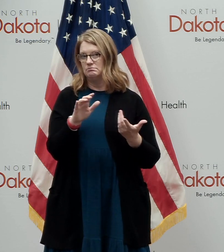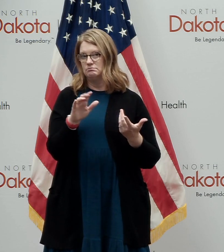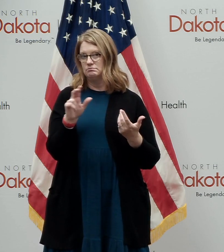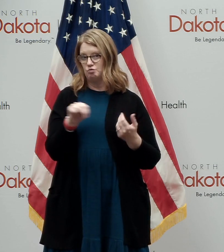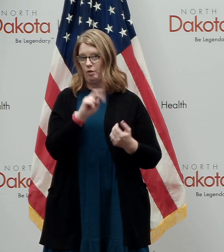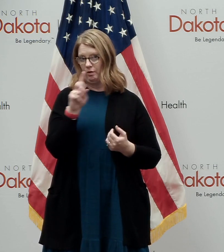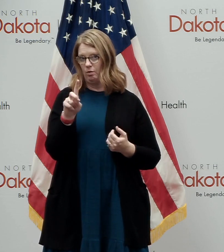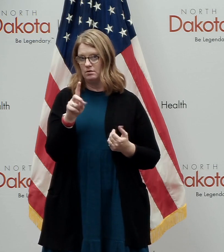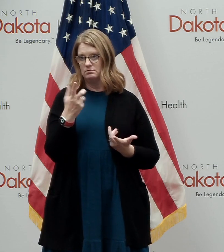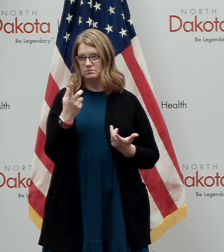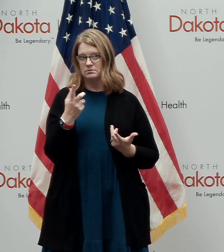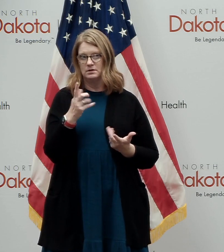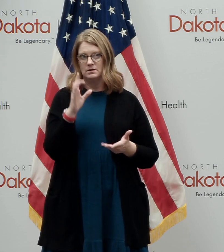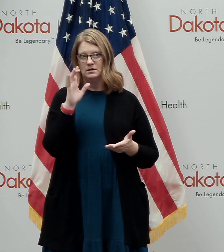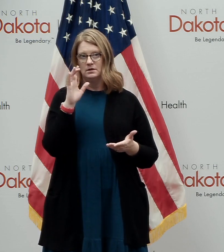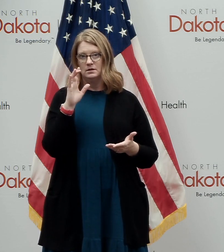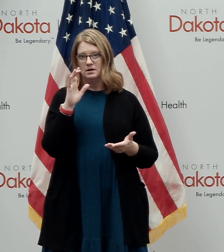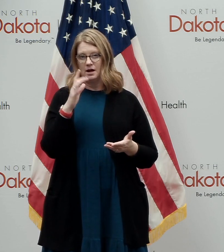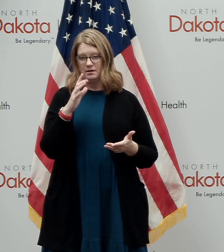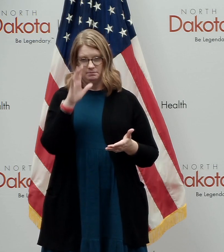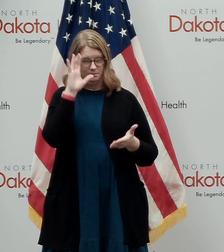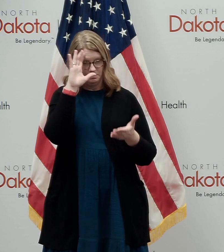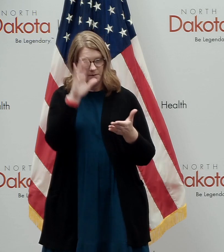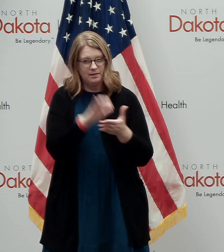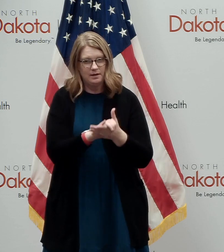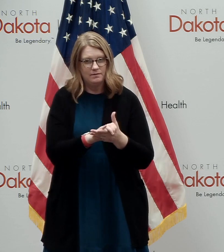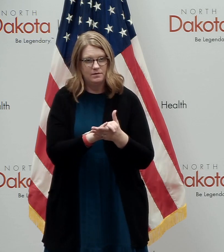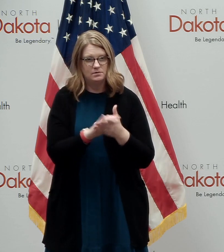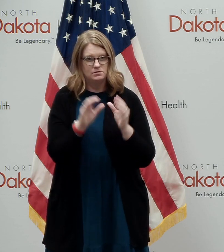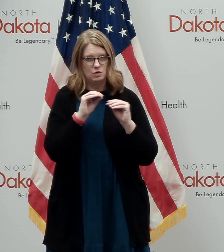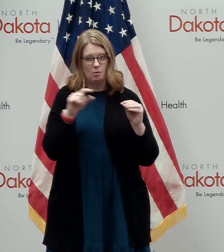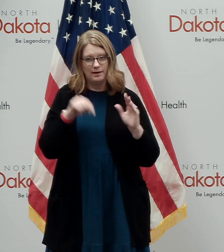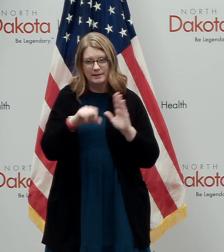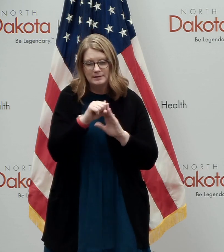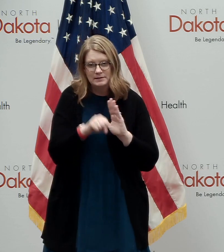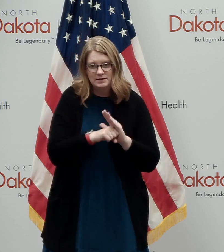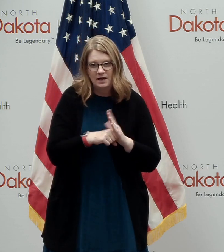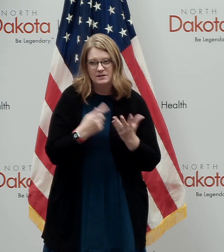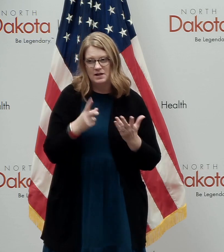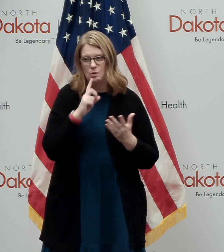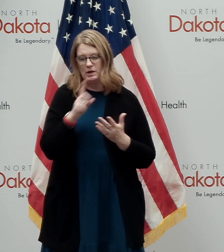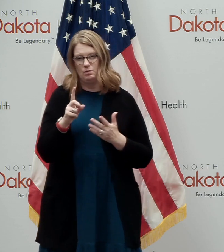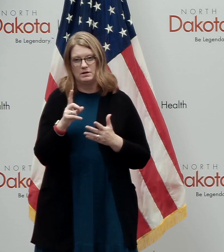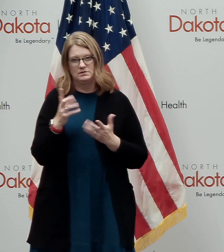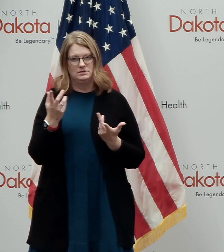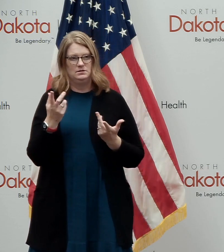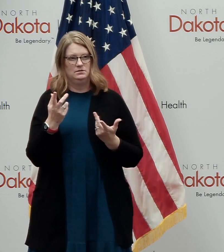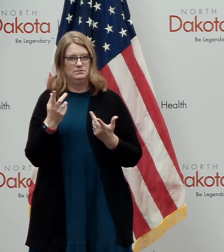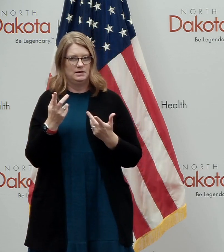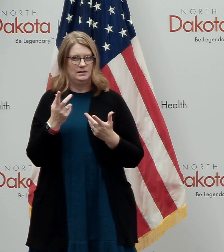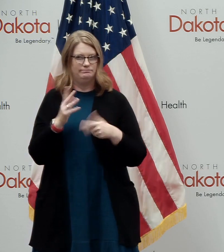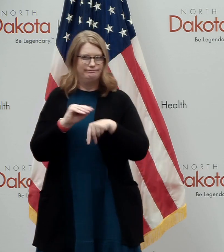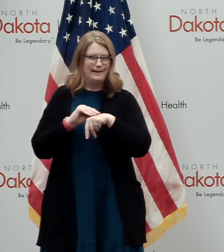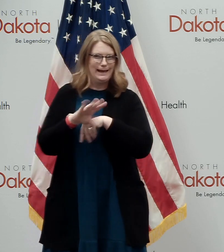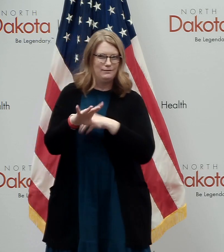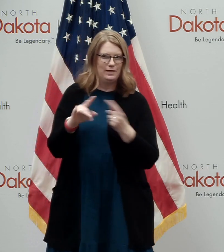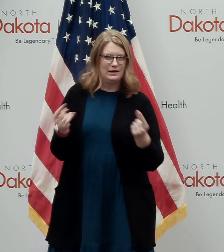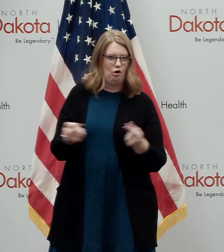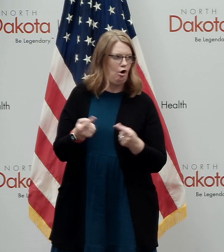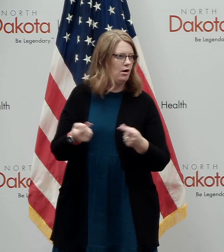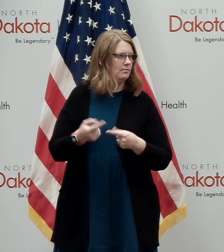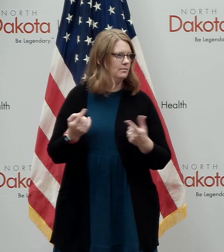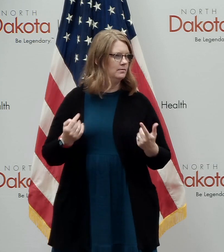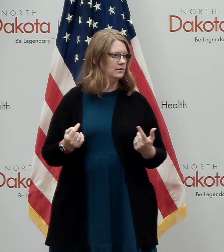believe that deep down there isn't anybody in the state that wants to cause anybody else harm. I believe that. And so